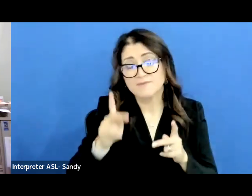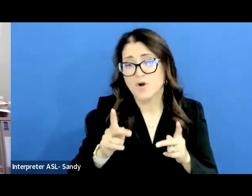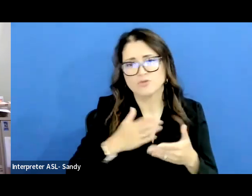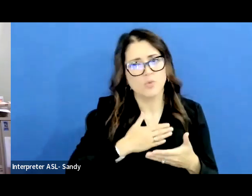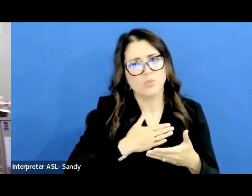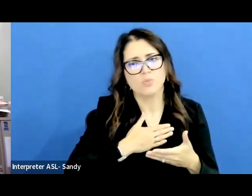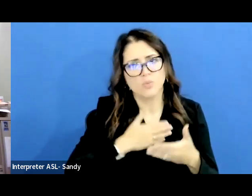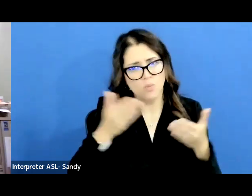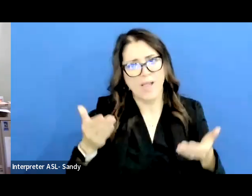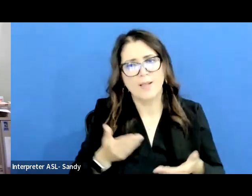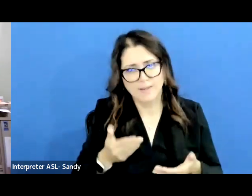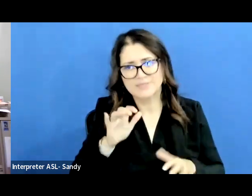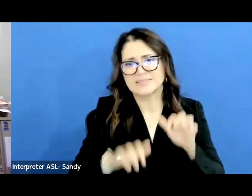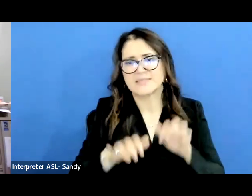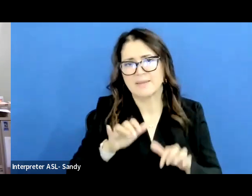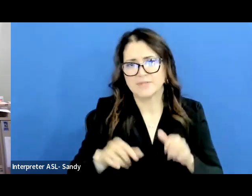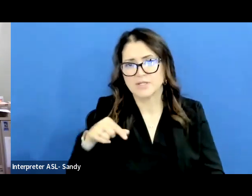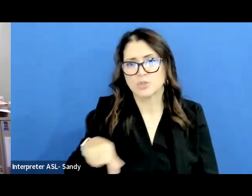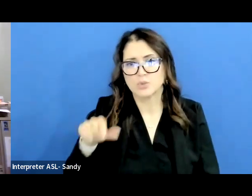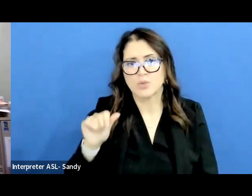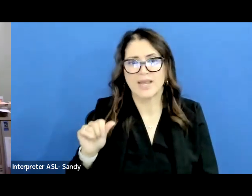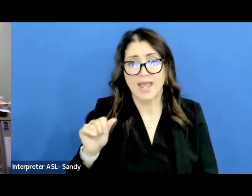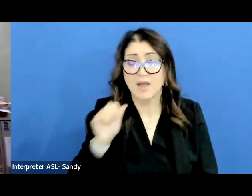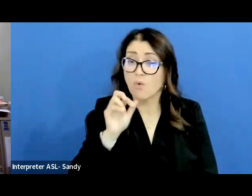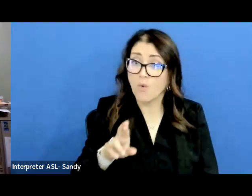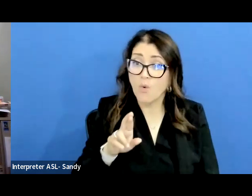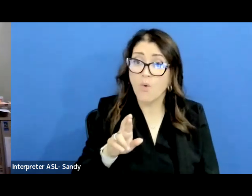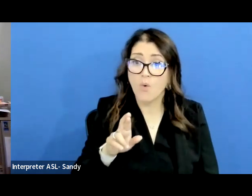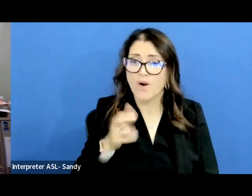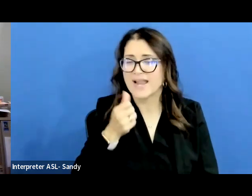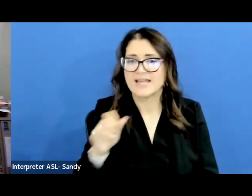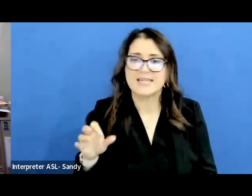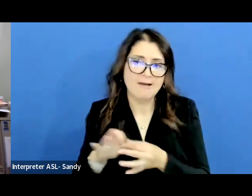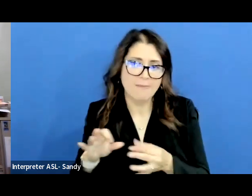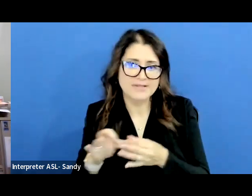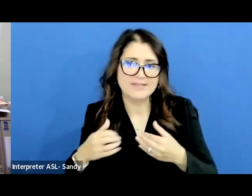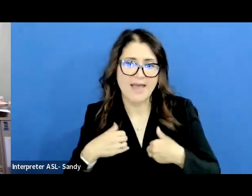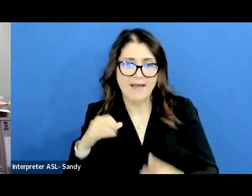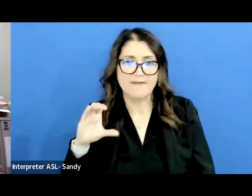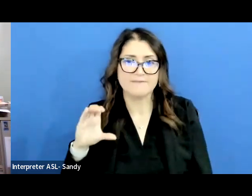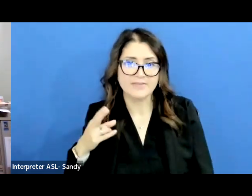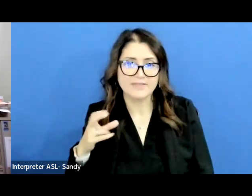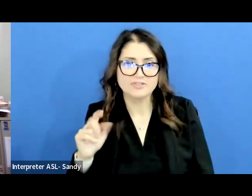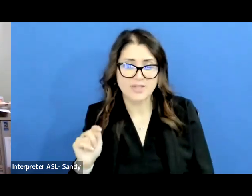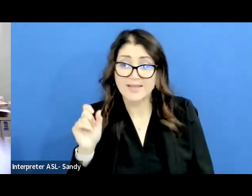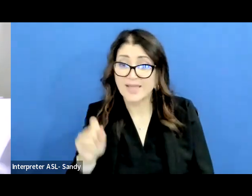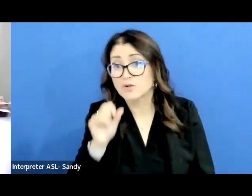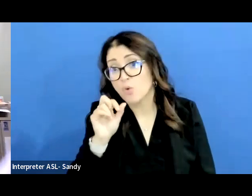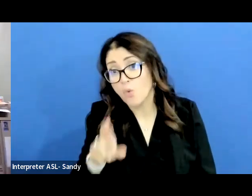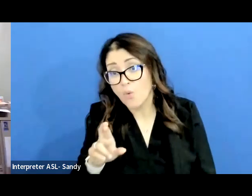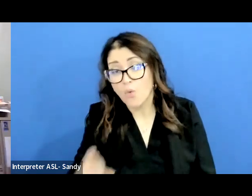your questions into the Q&A or contribute any comments you have in the chat, or you